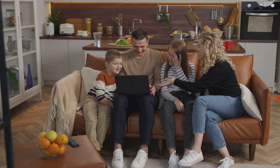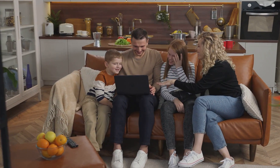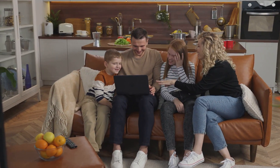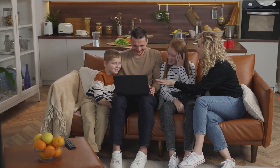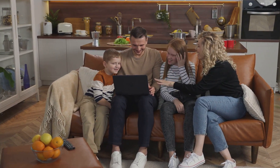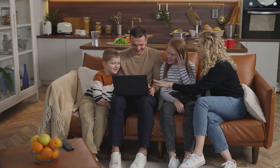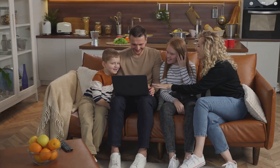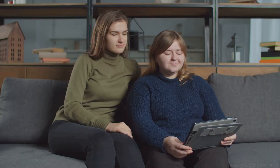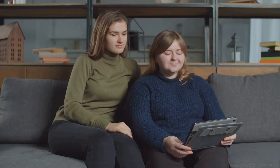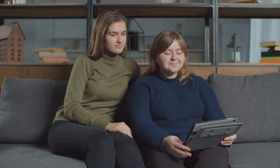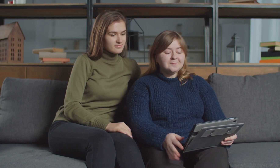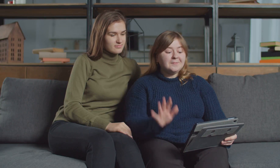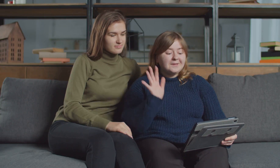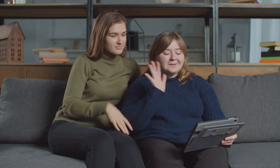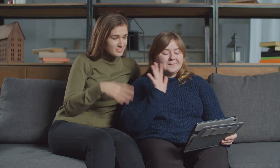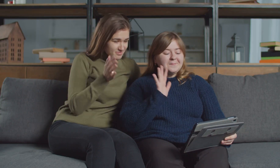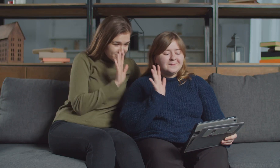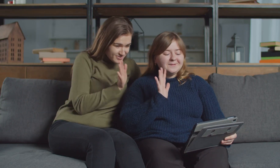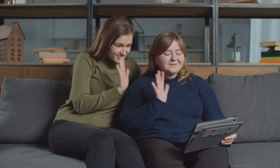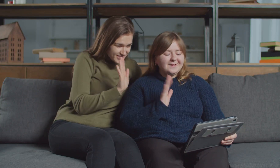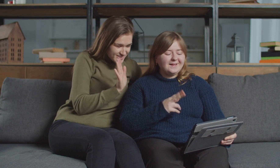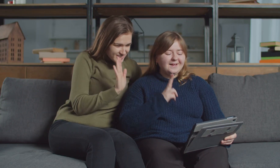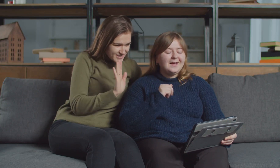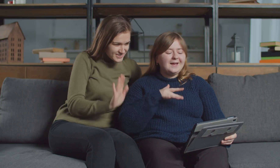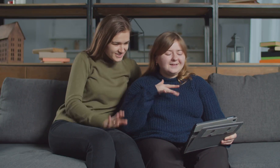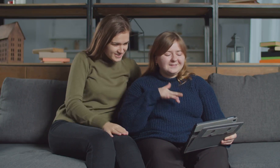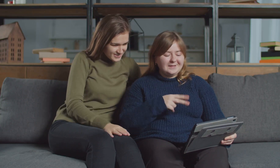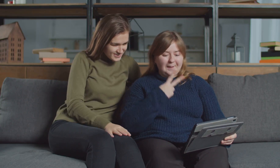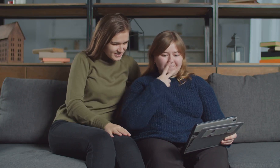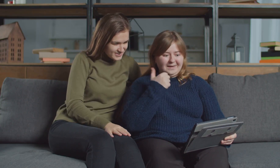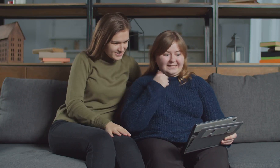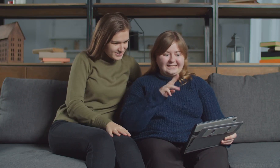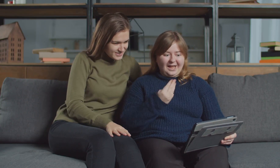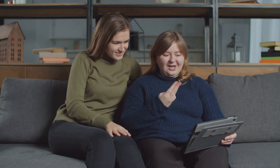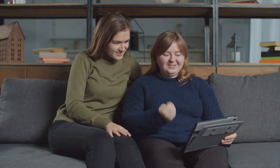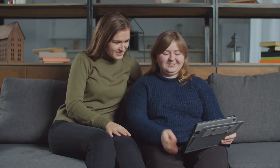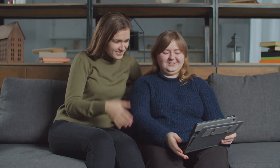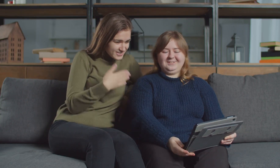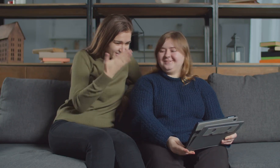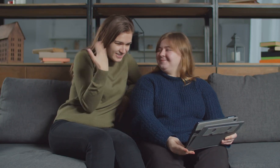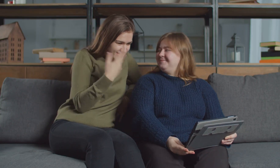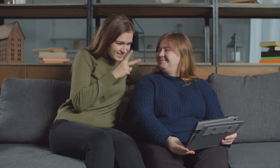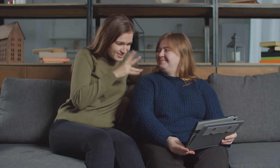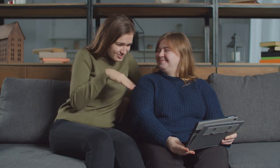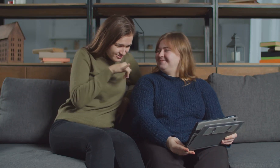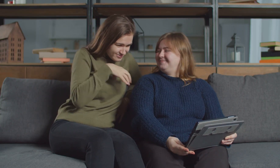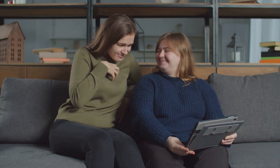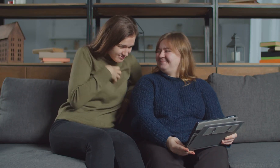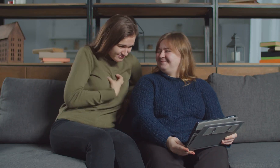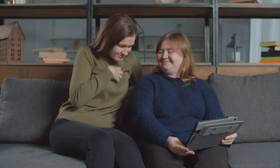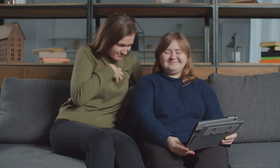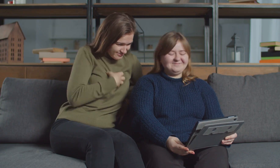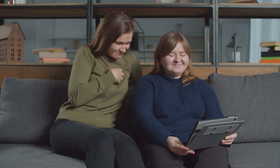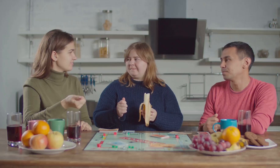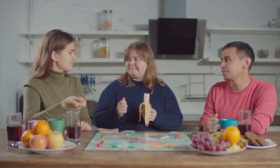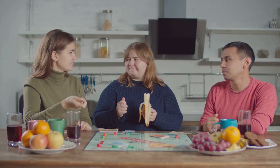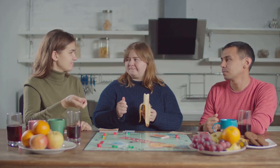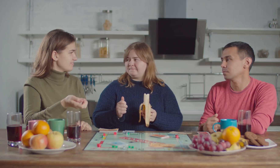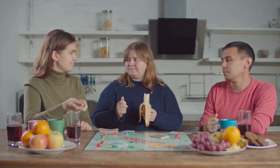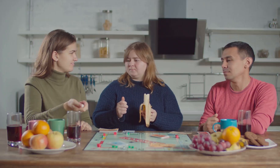challenges. The portrayal of deaf characters and their experiences in popular media has been a double-edged sword.